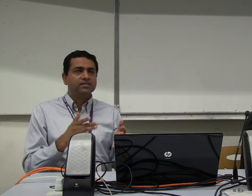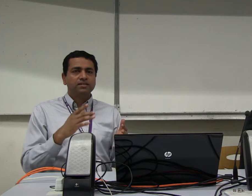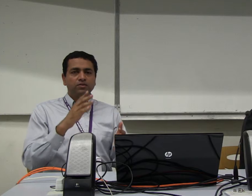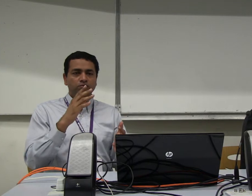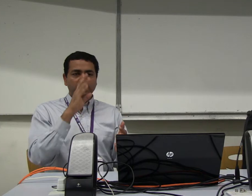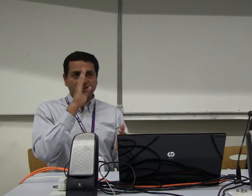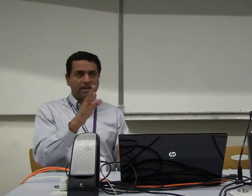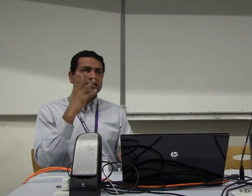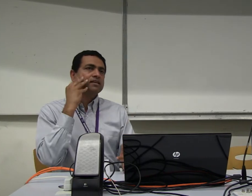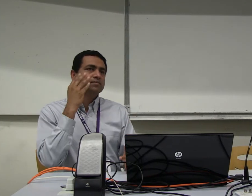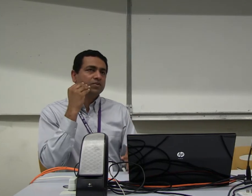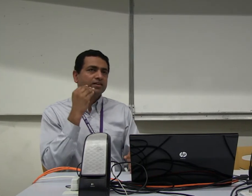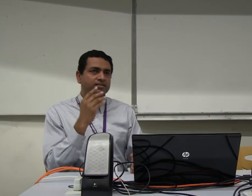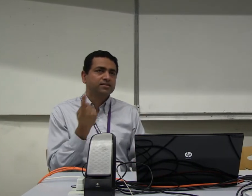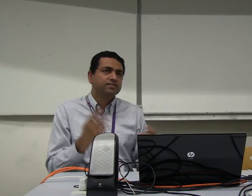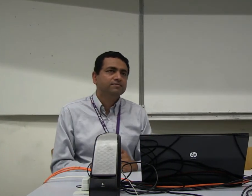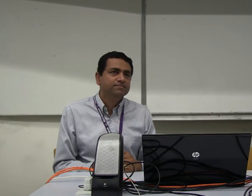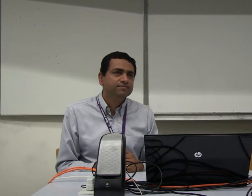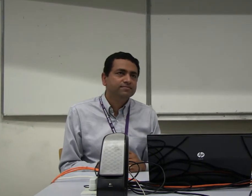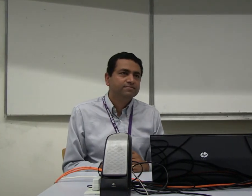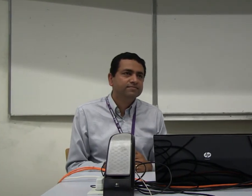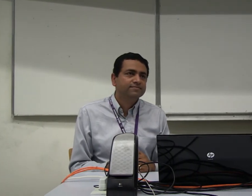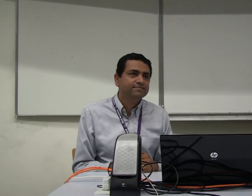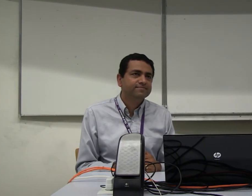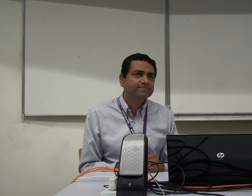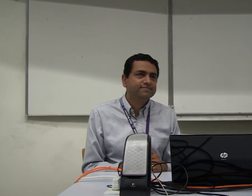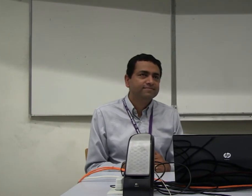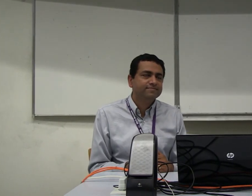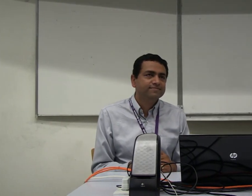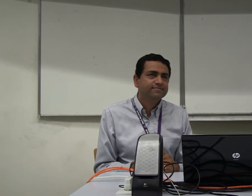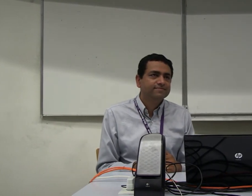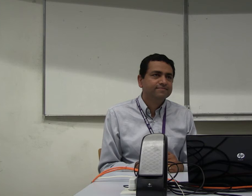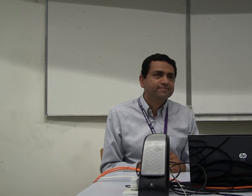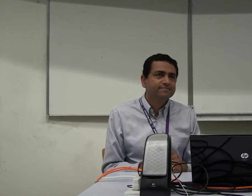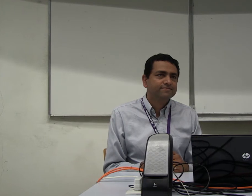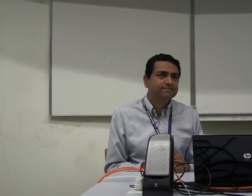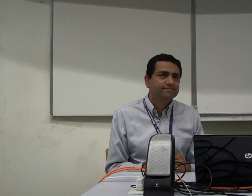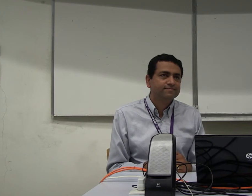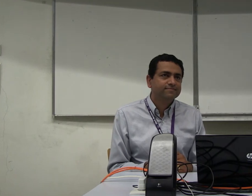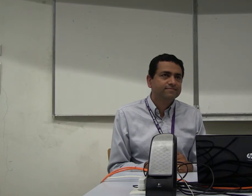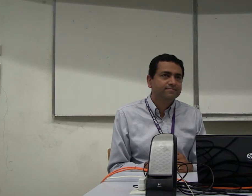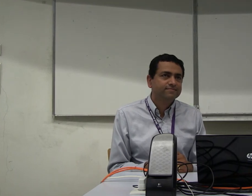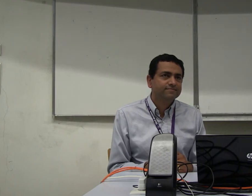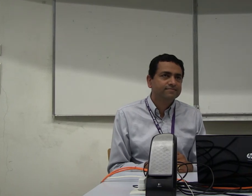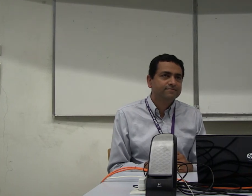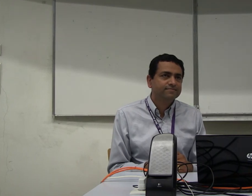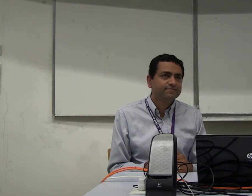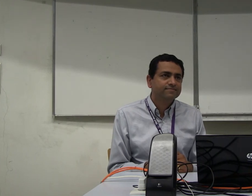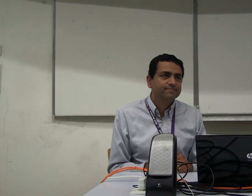natural than something that you're wearing, and is, as a result, a more direct experience